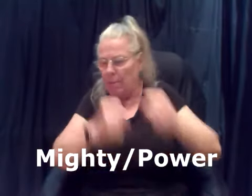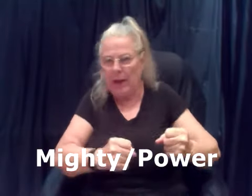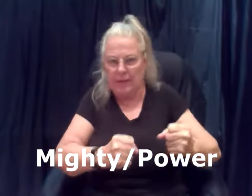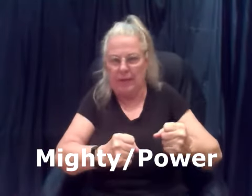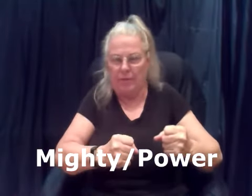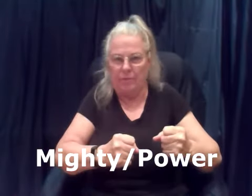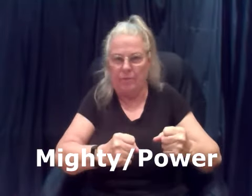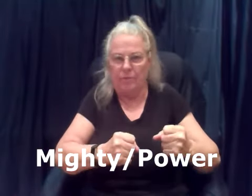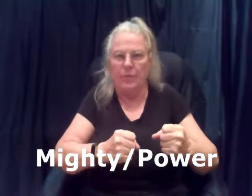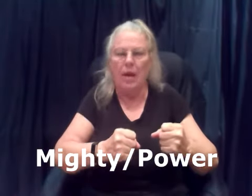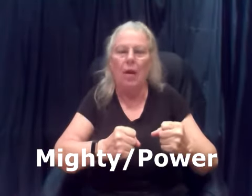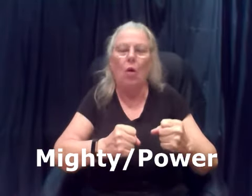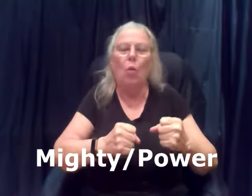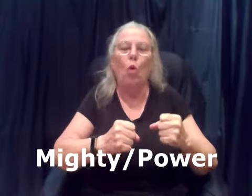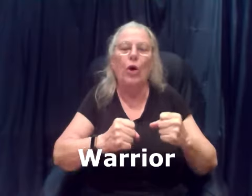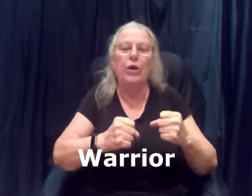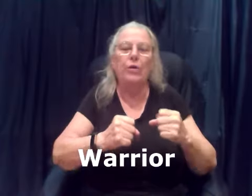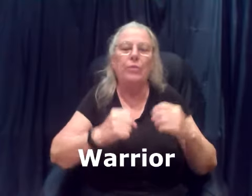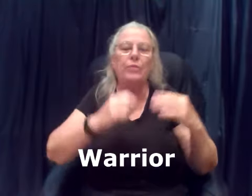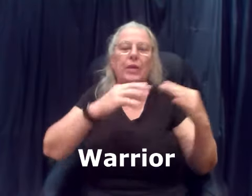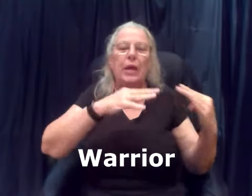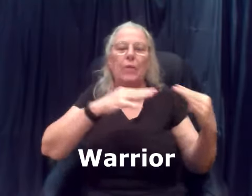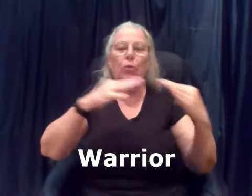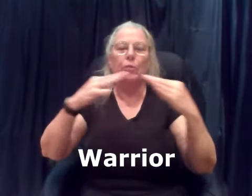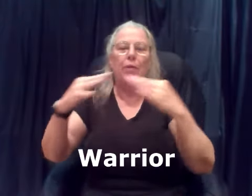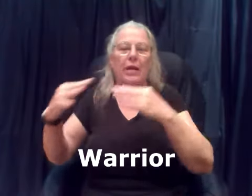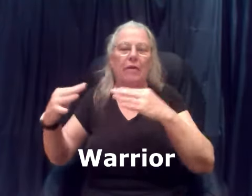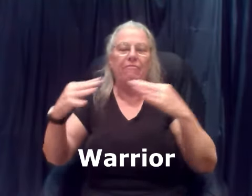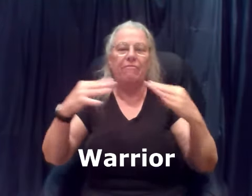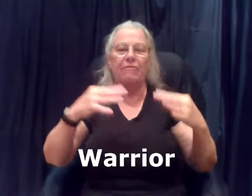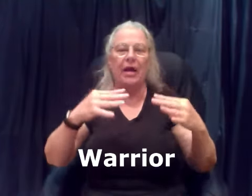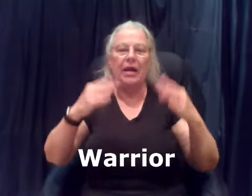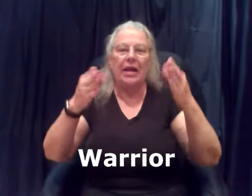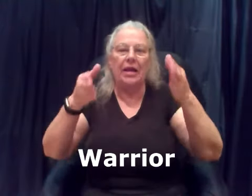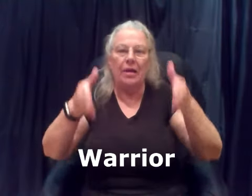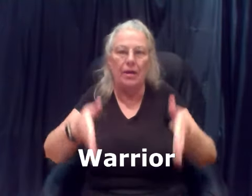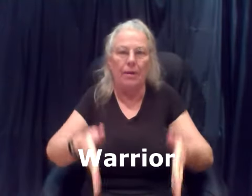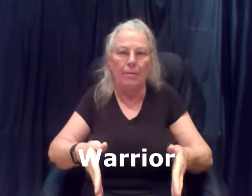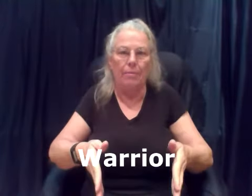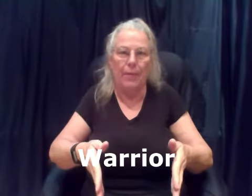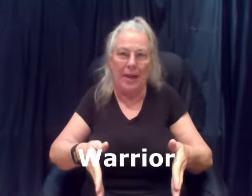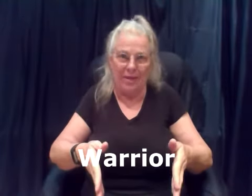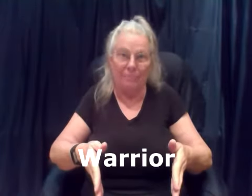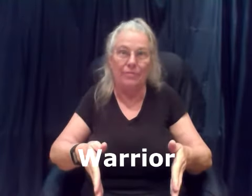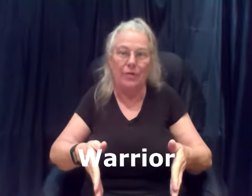Mighty. Warrior would be a fighting man.